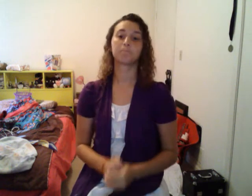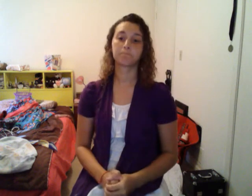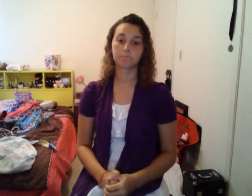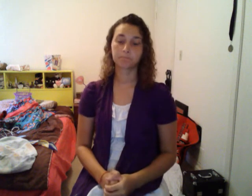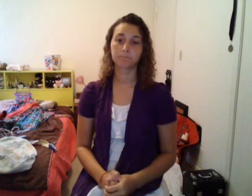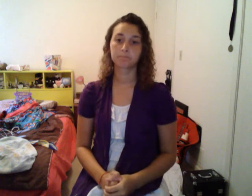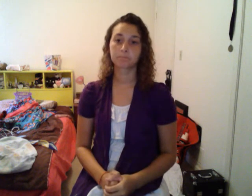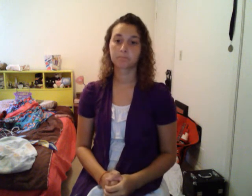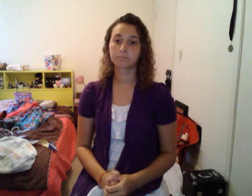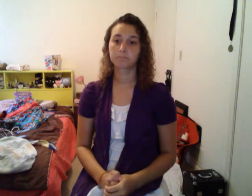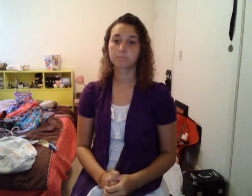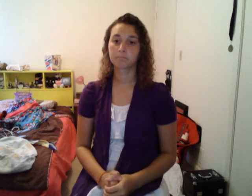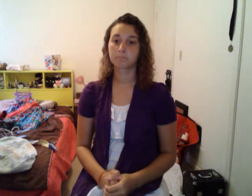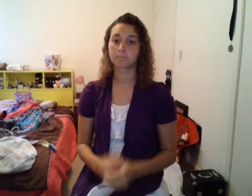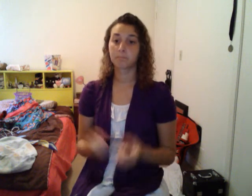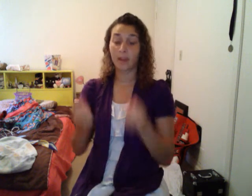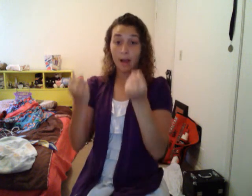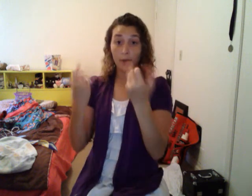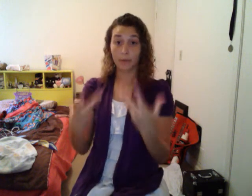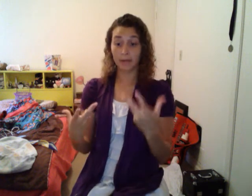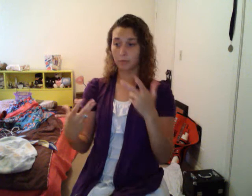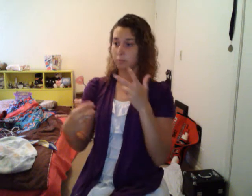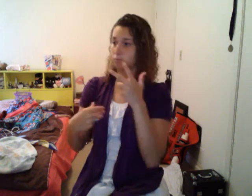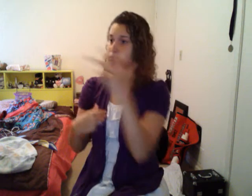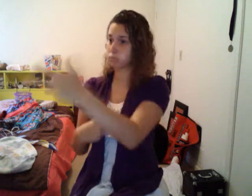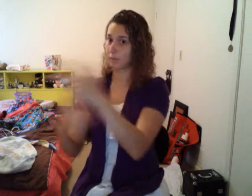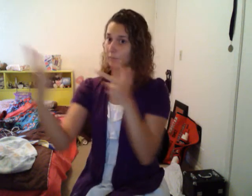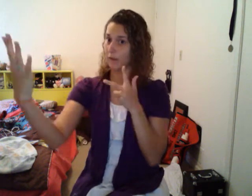How many wouldn't? How many would go straight ahead?